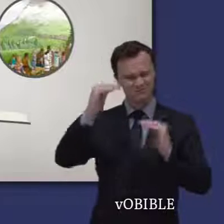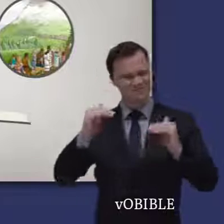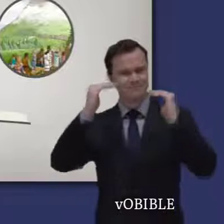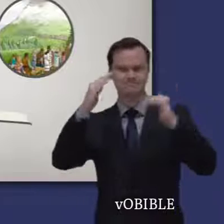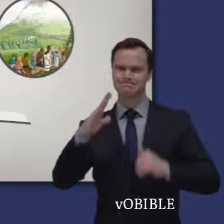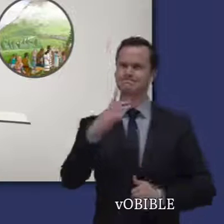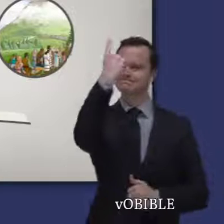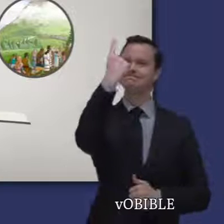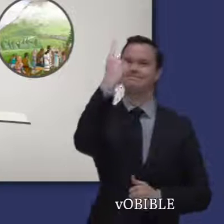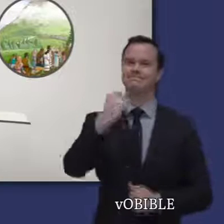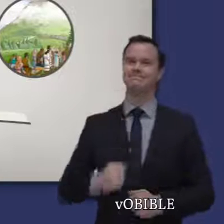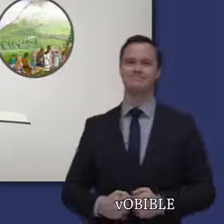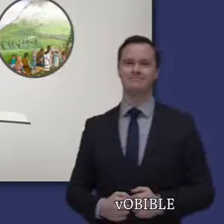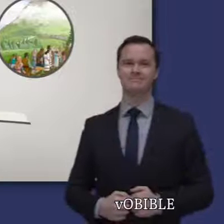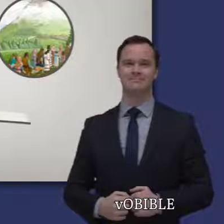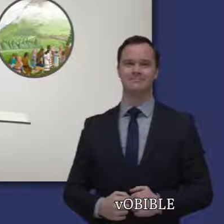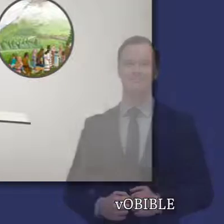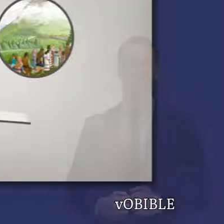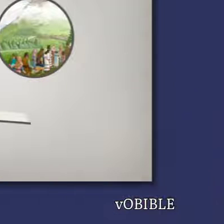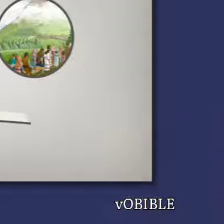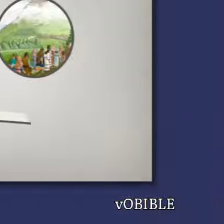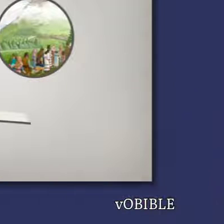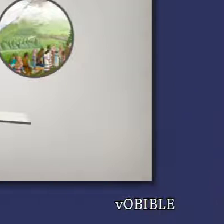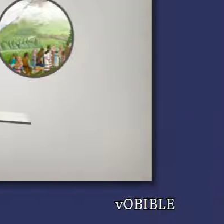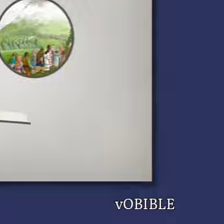an elevated position by means of God's kingdom.